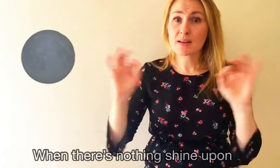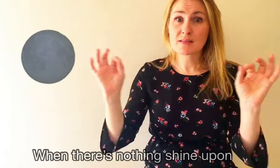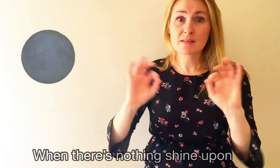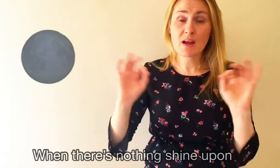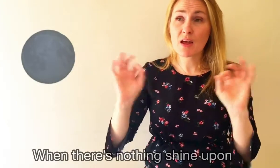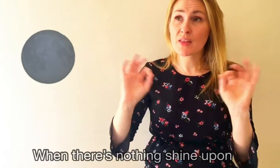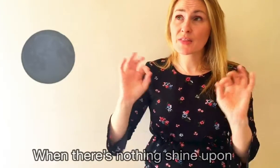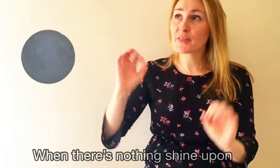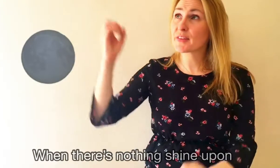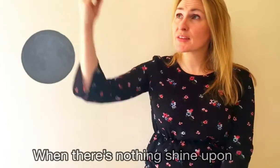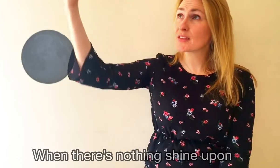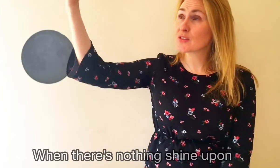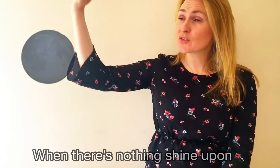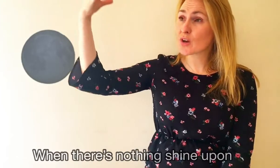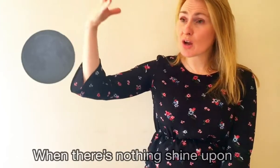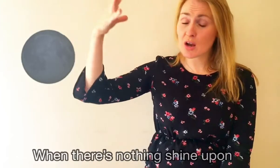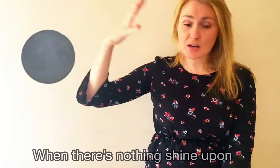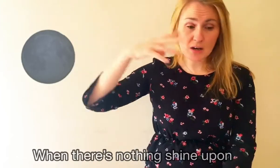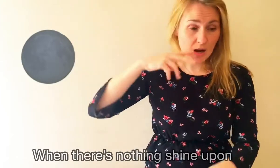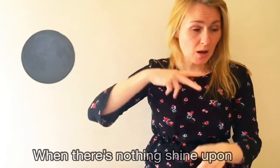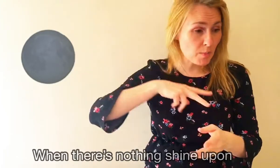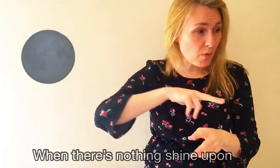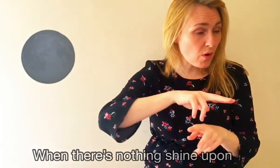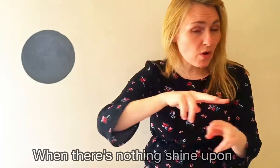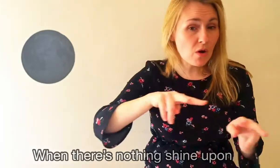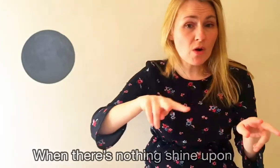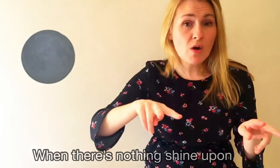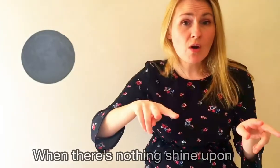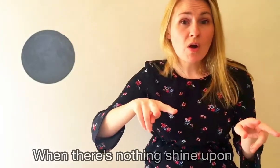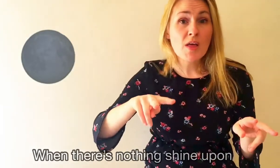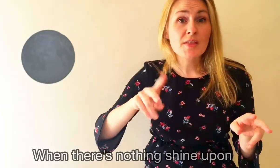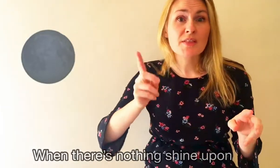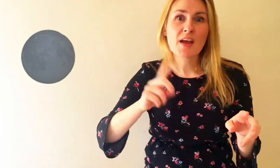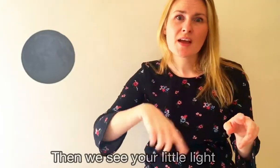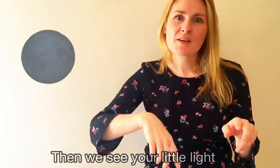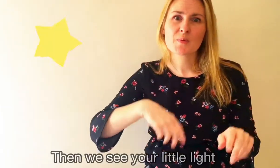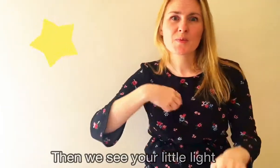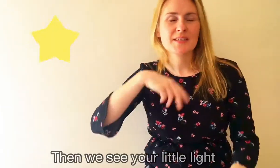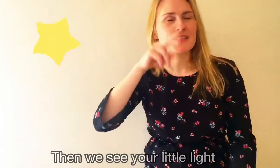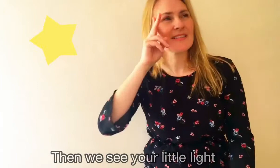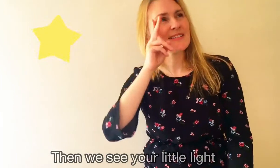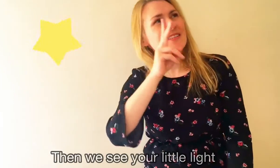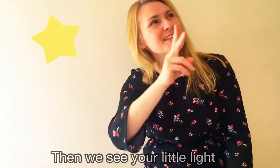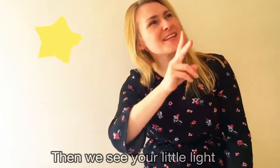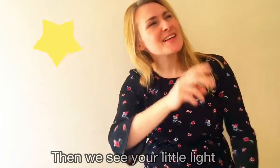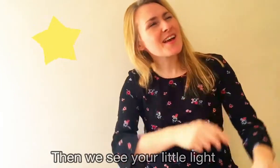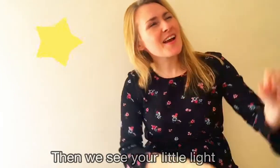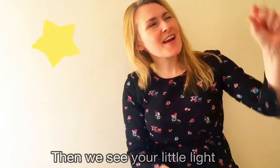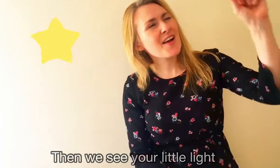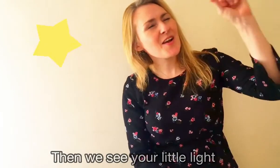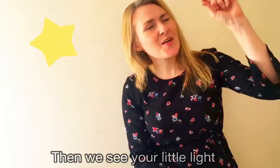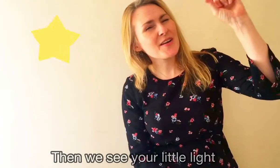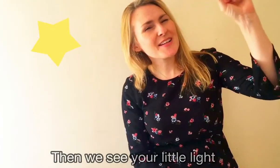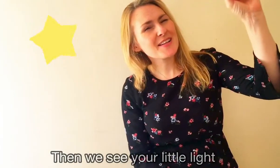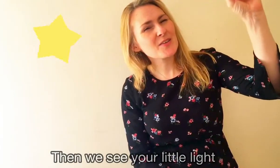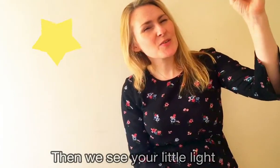nothing shines upon Then you show your little